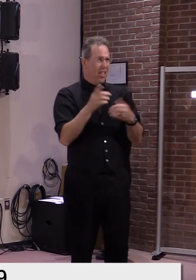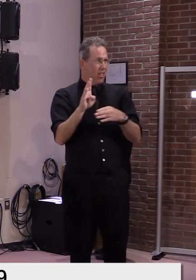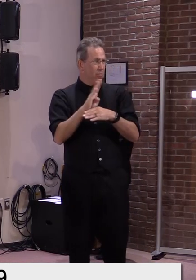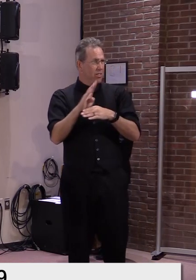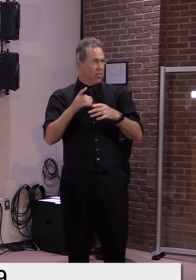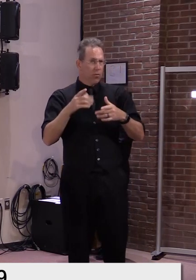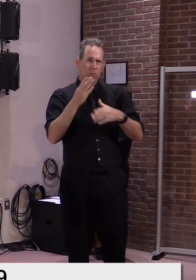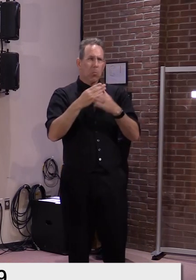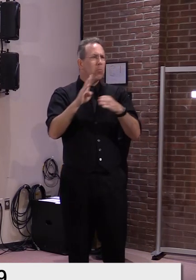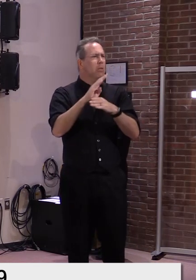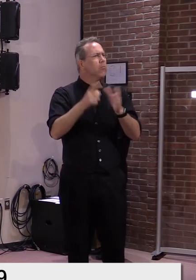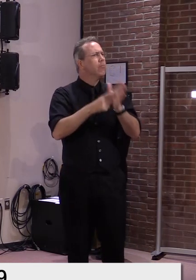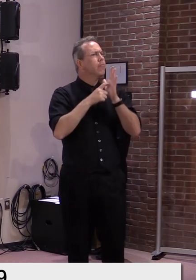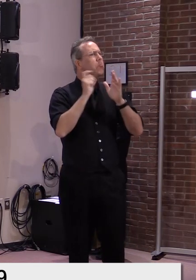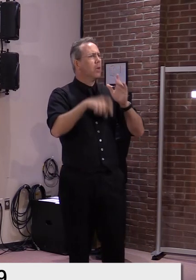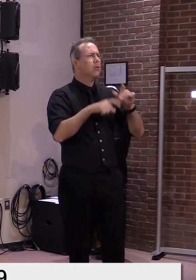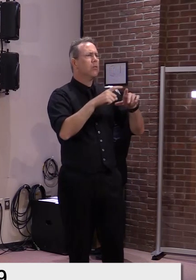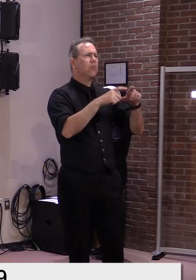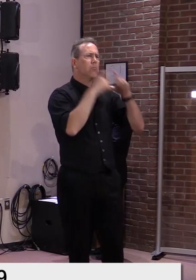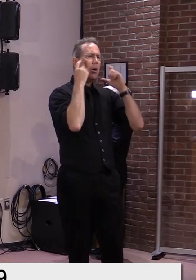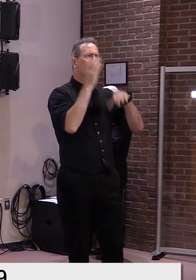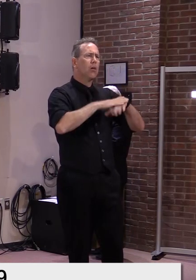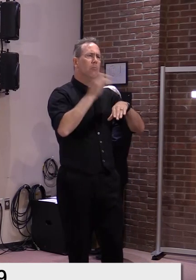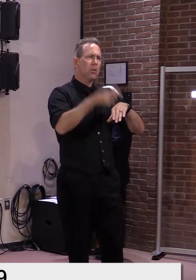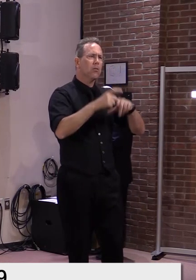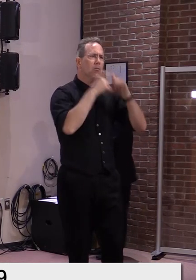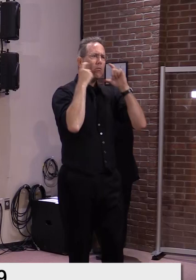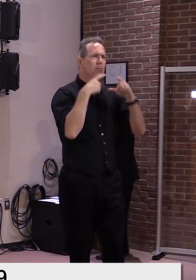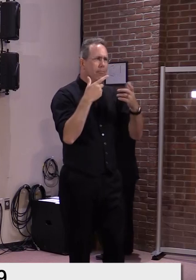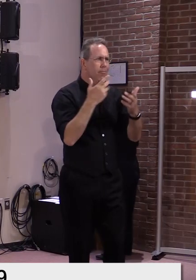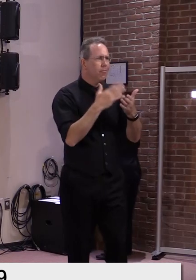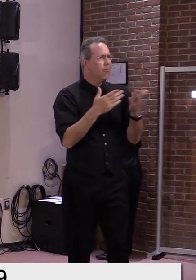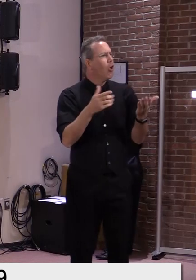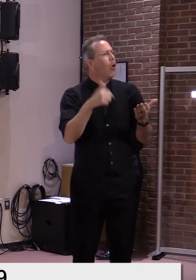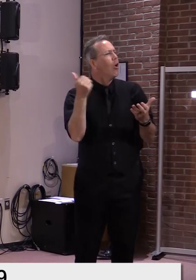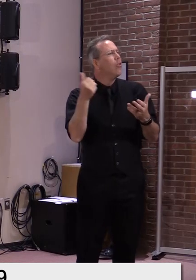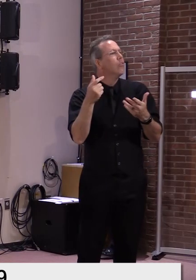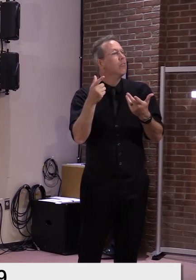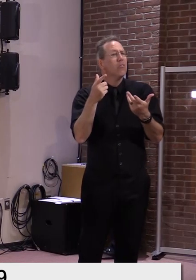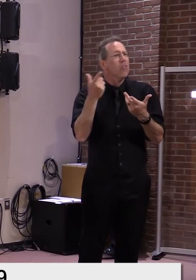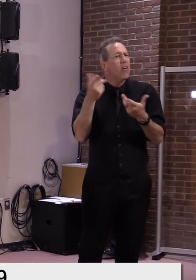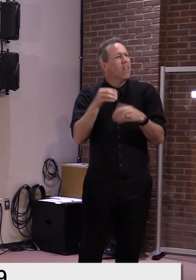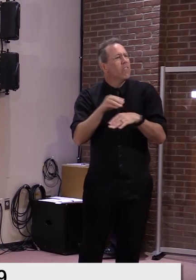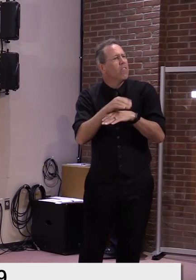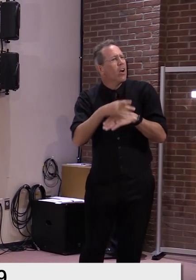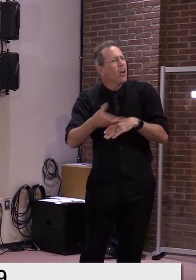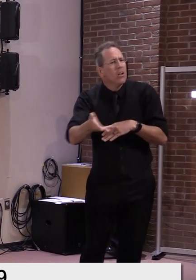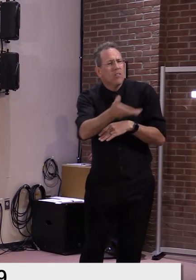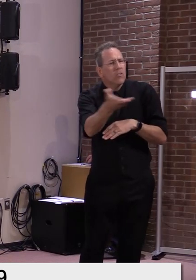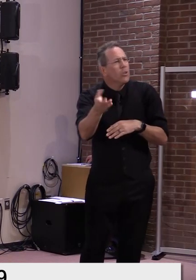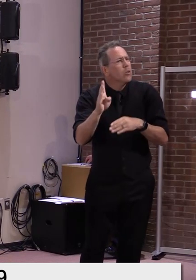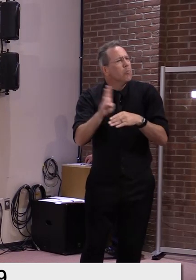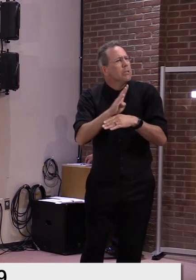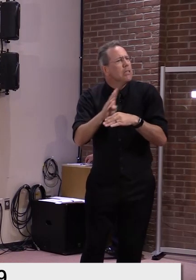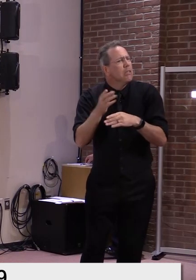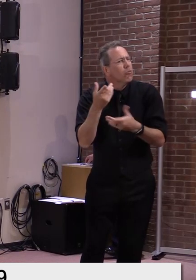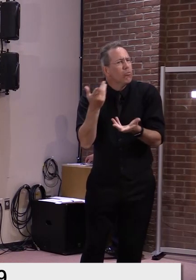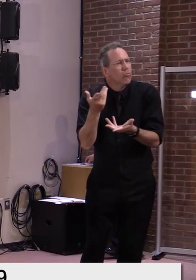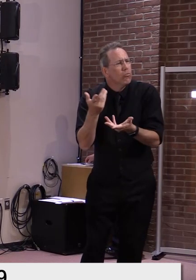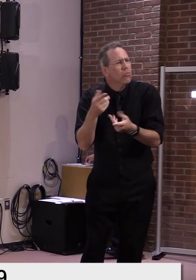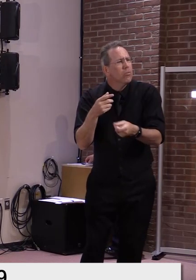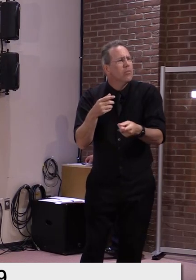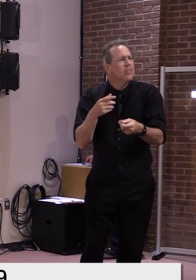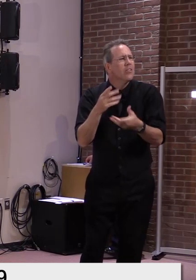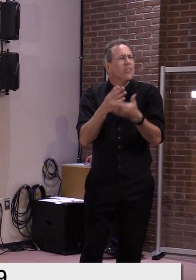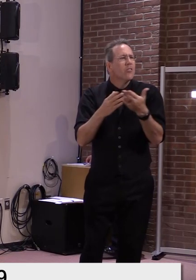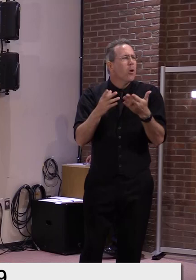might. Any advice to them to, you know, maybe some of them will want to have their employees wear masks